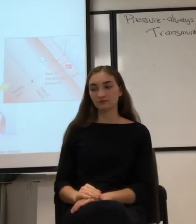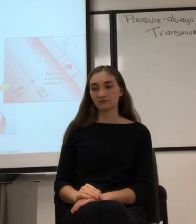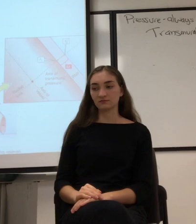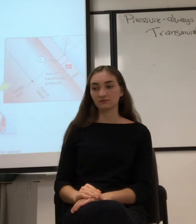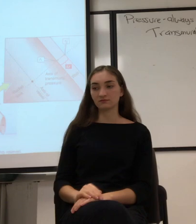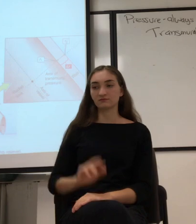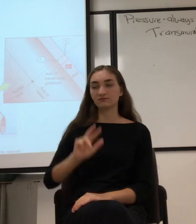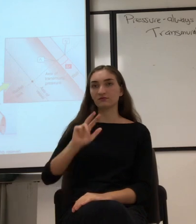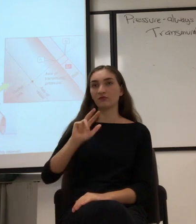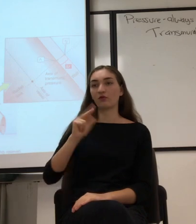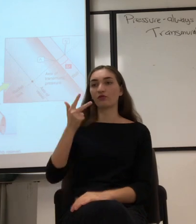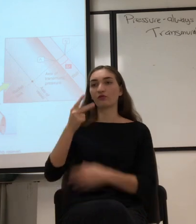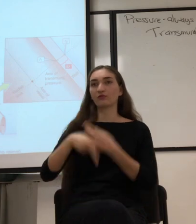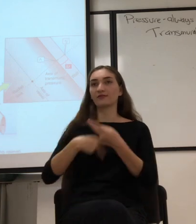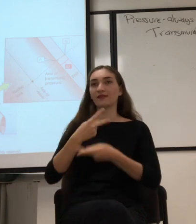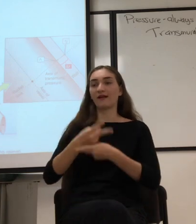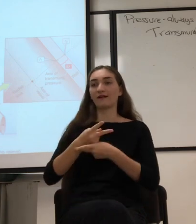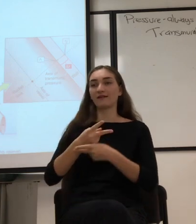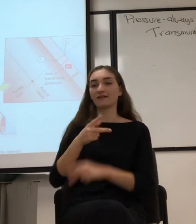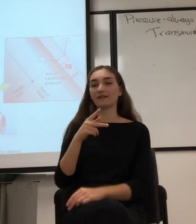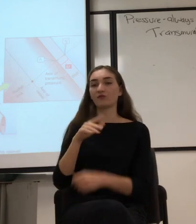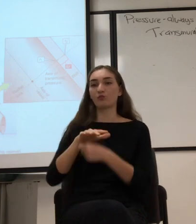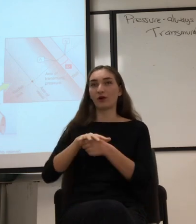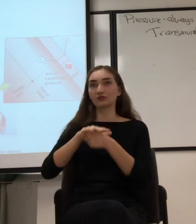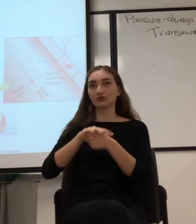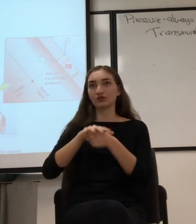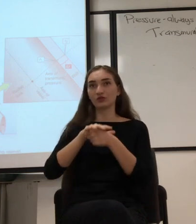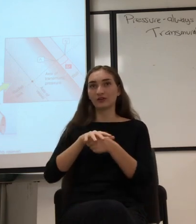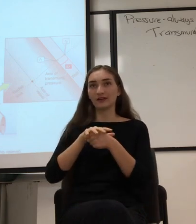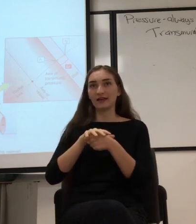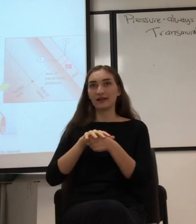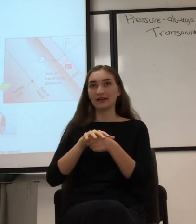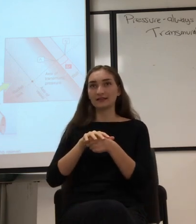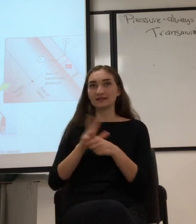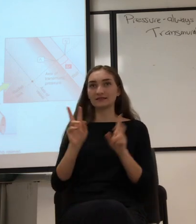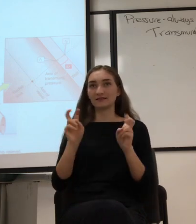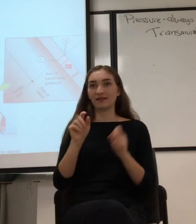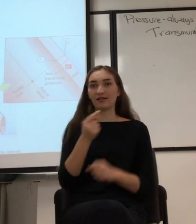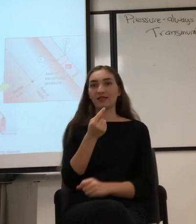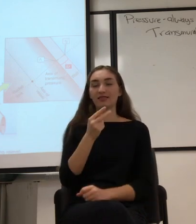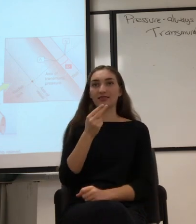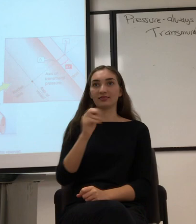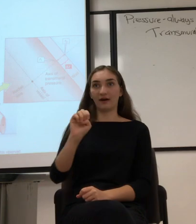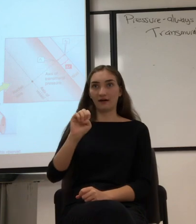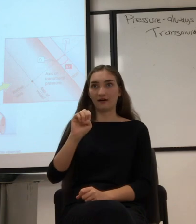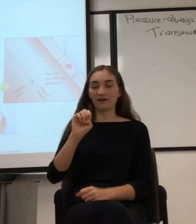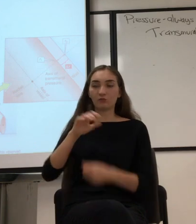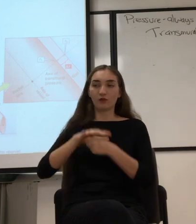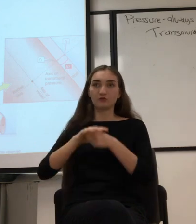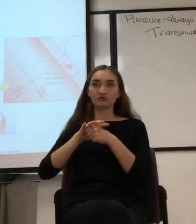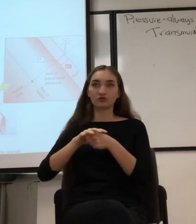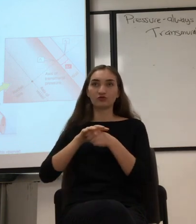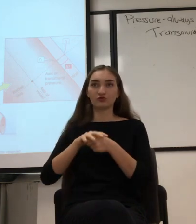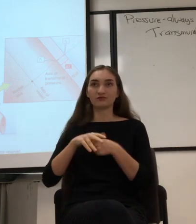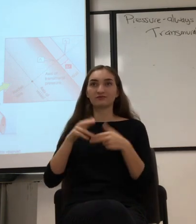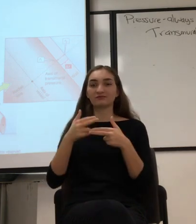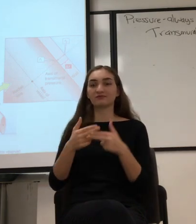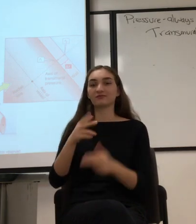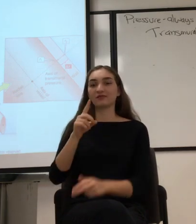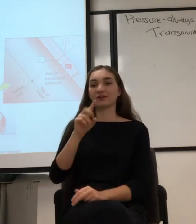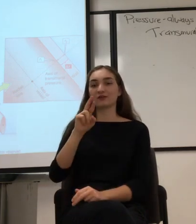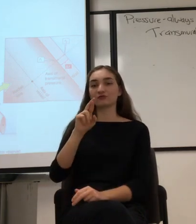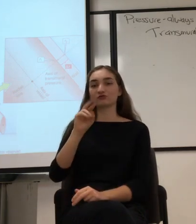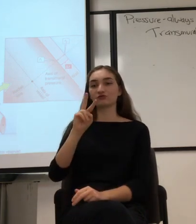Okay, the third kind of pressure is the pressure, driving pressure. We call it driving pressure because